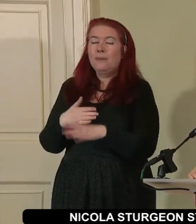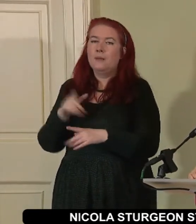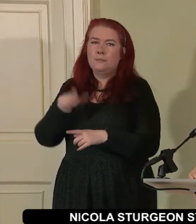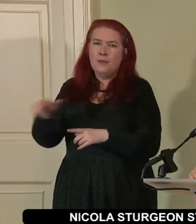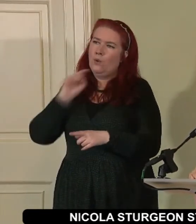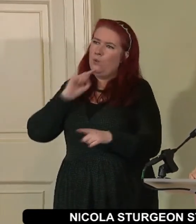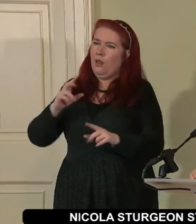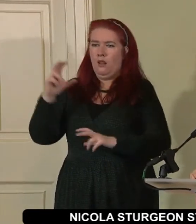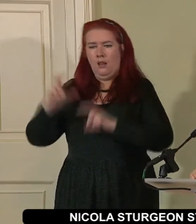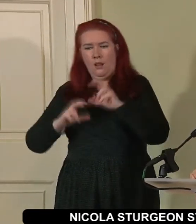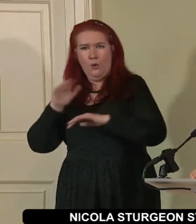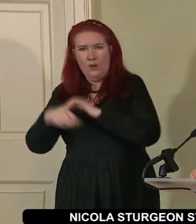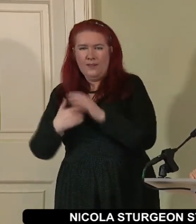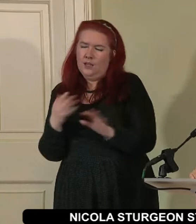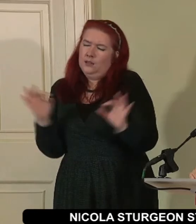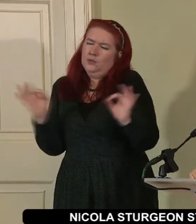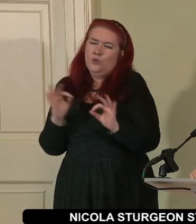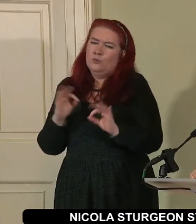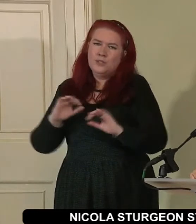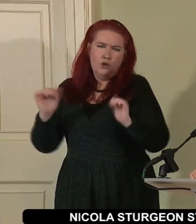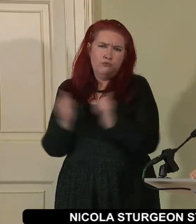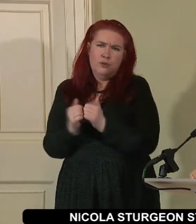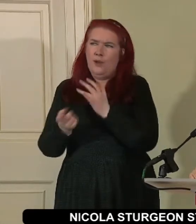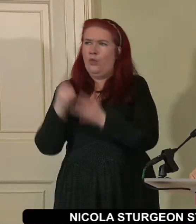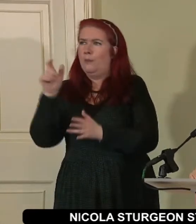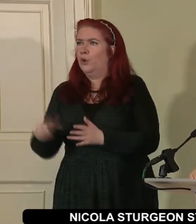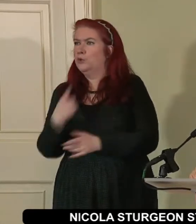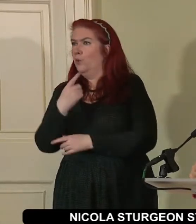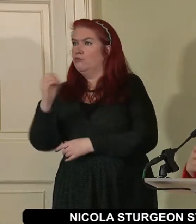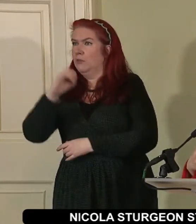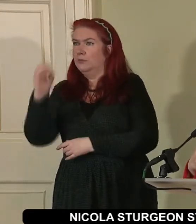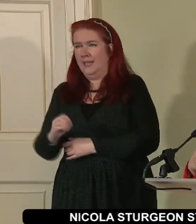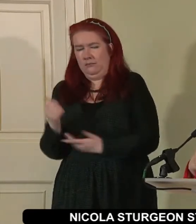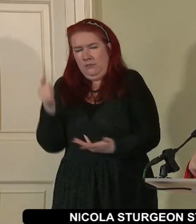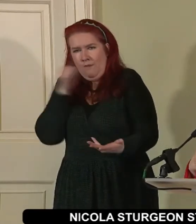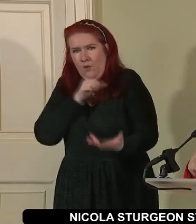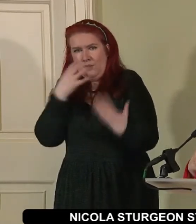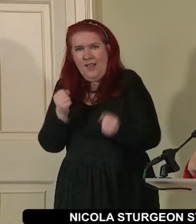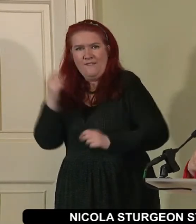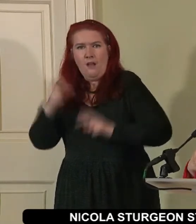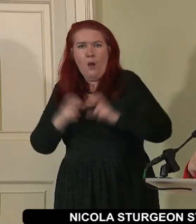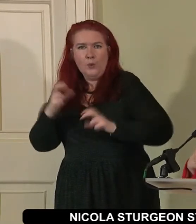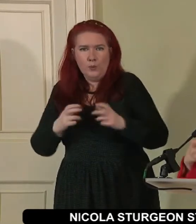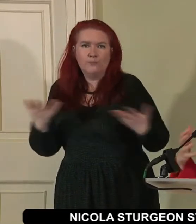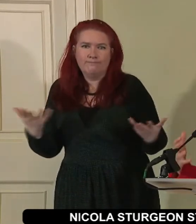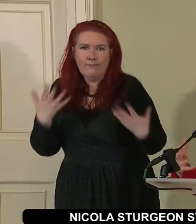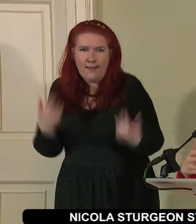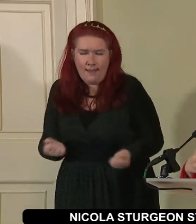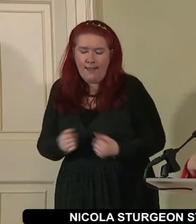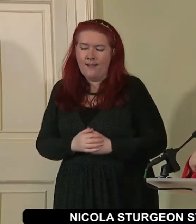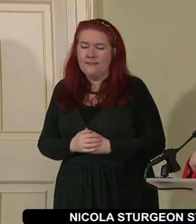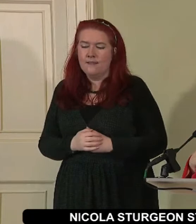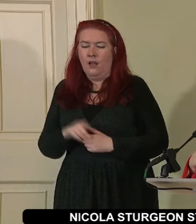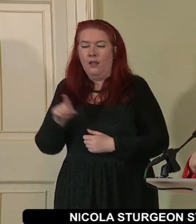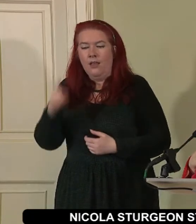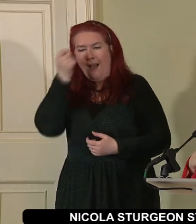you on, because nobody agrees with any other person 100%. And that concept